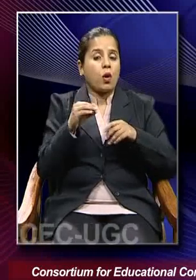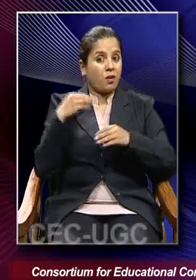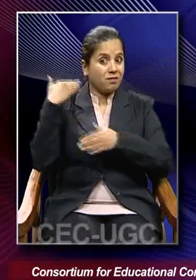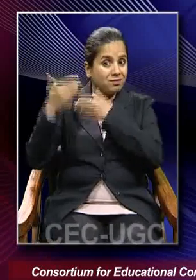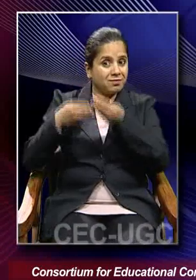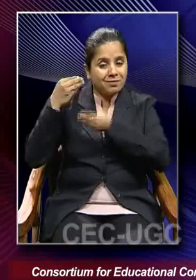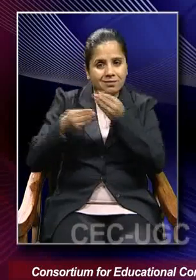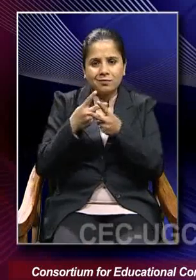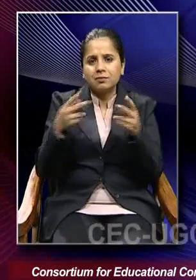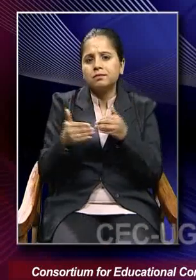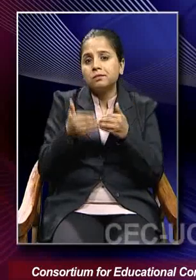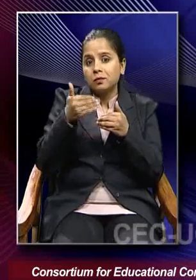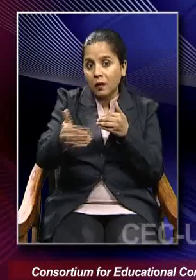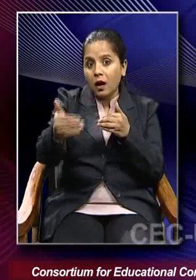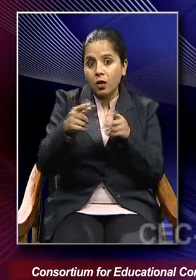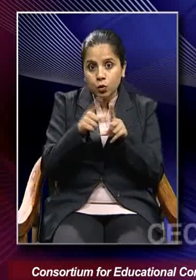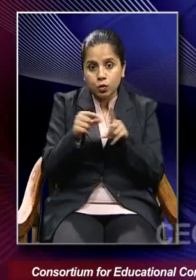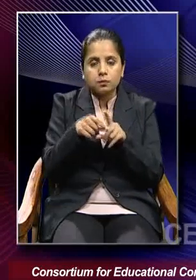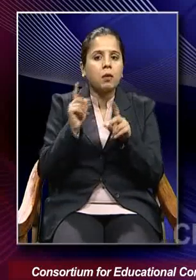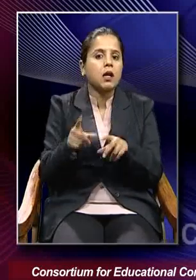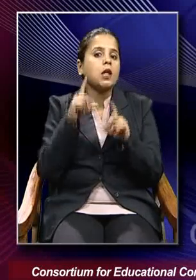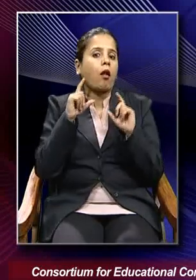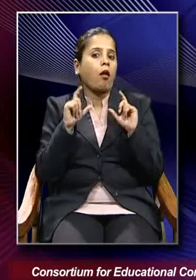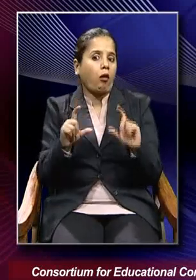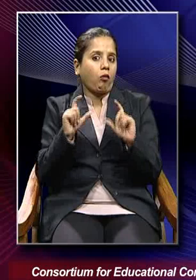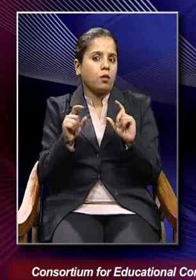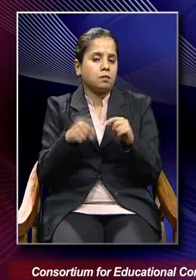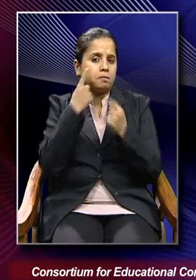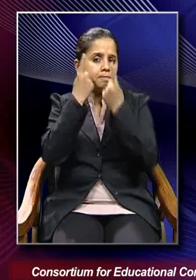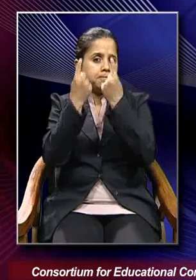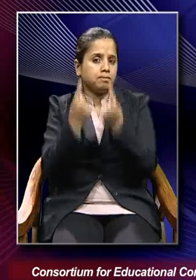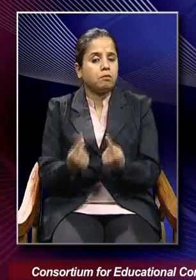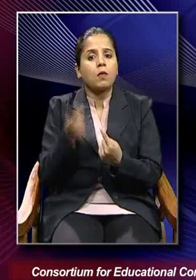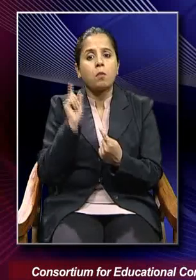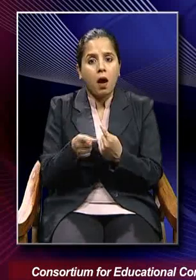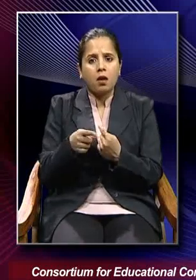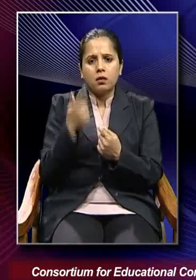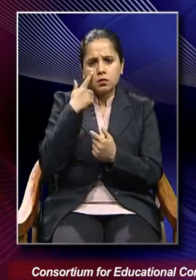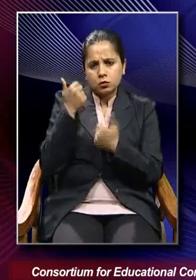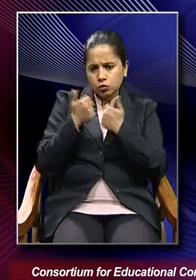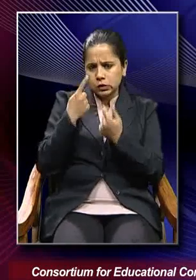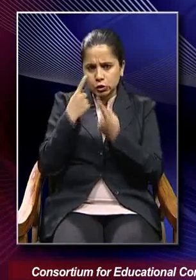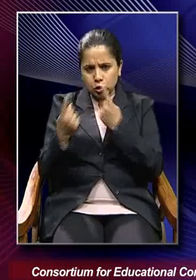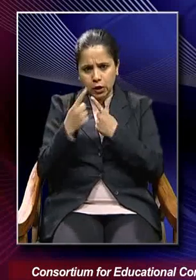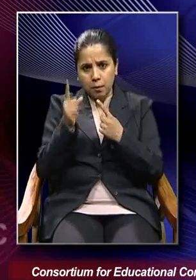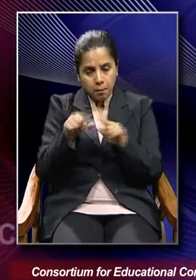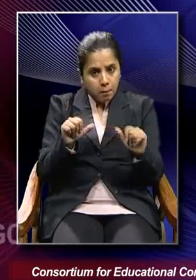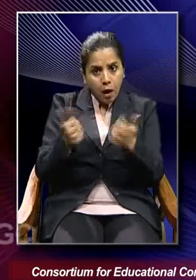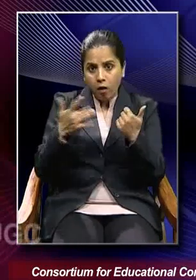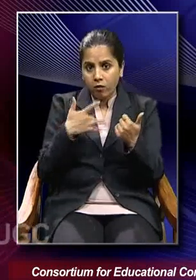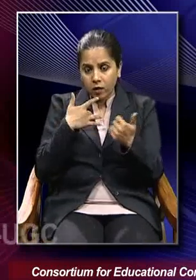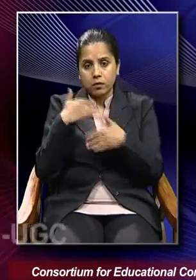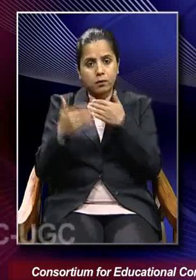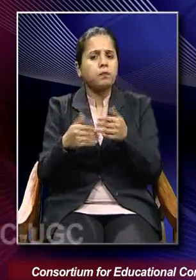heritage requires careful examination of the past.